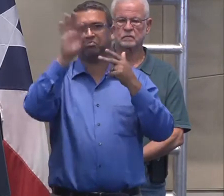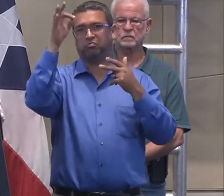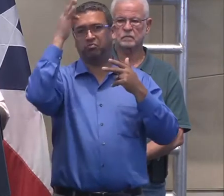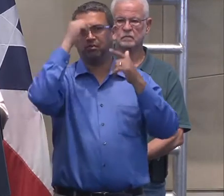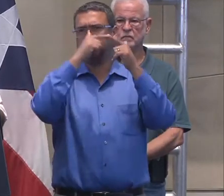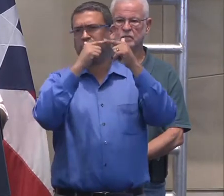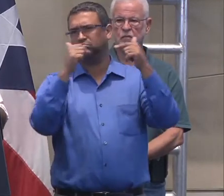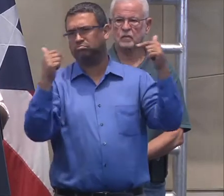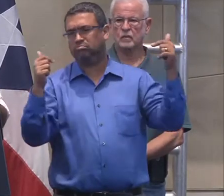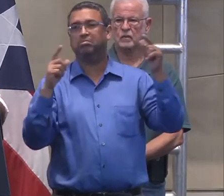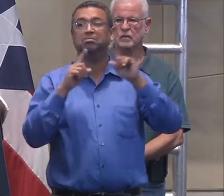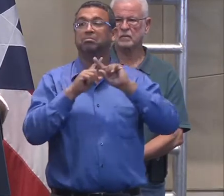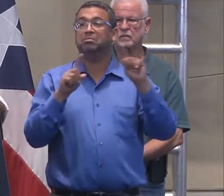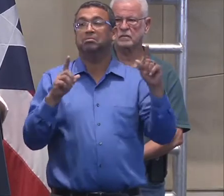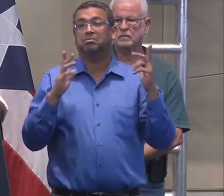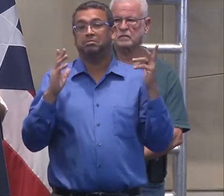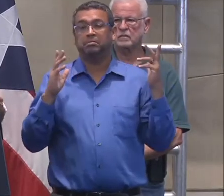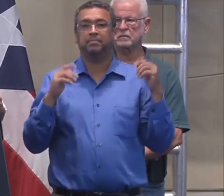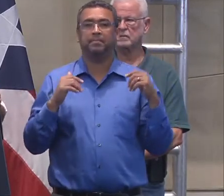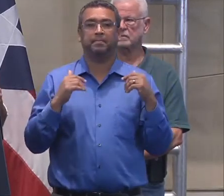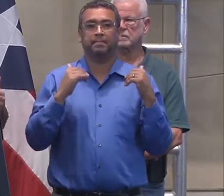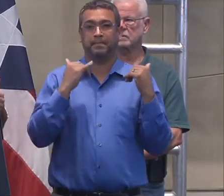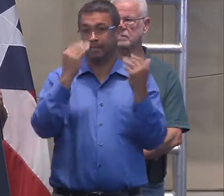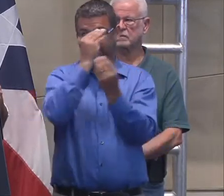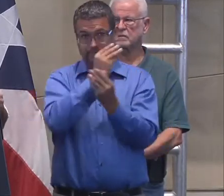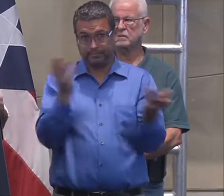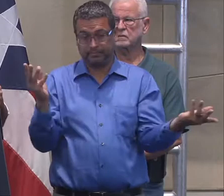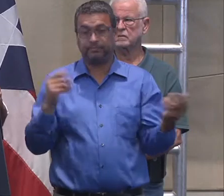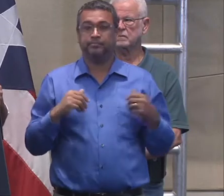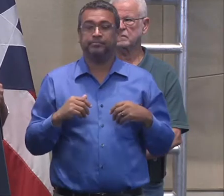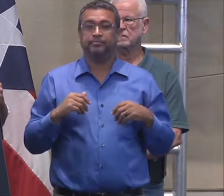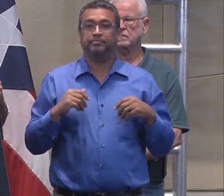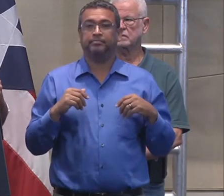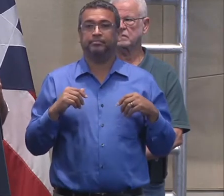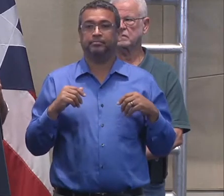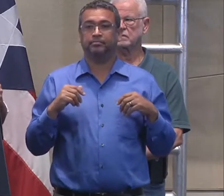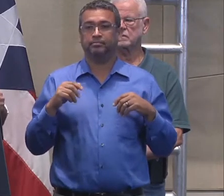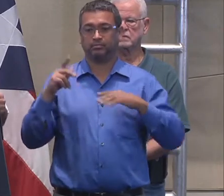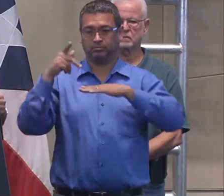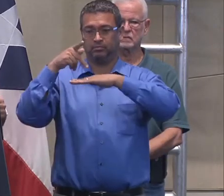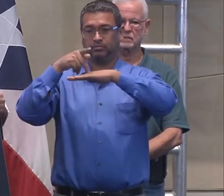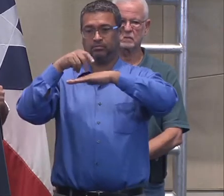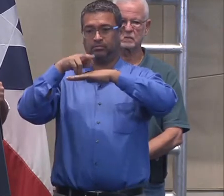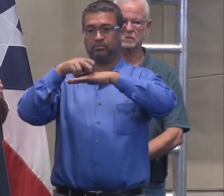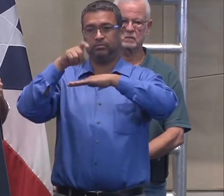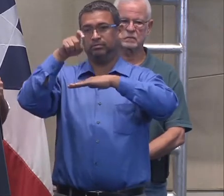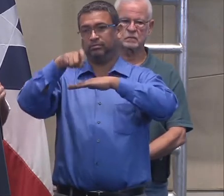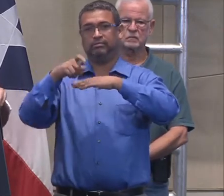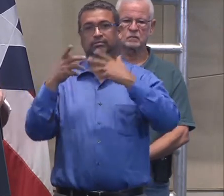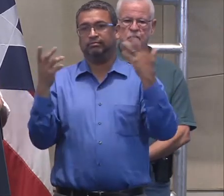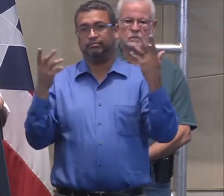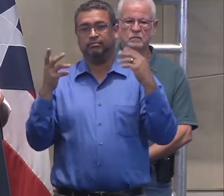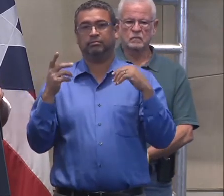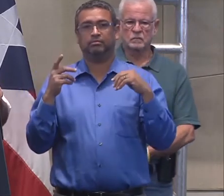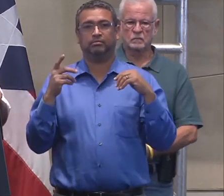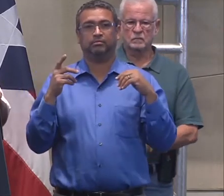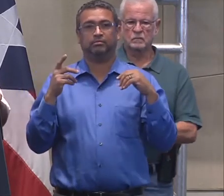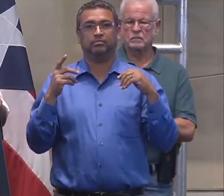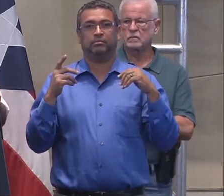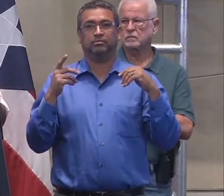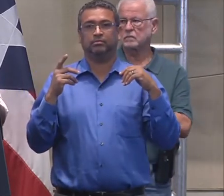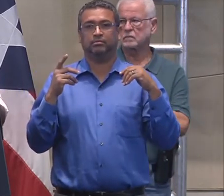circumscribe my, my comments to this, uh, we need the, the treatment, uh, of,